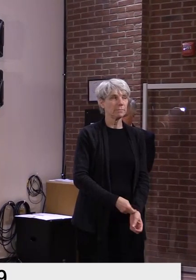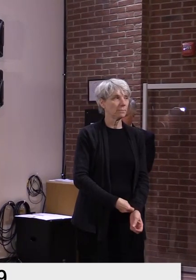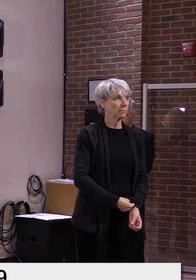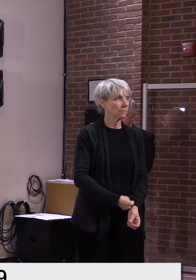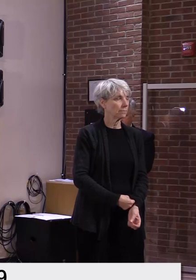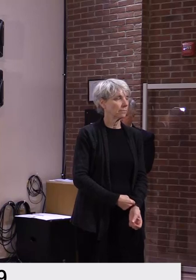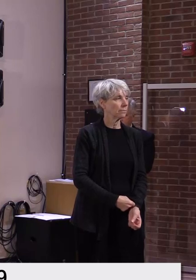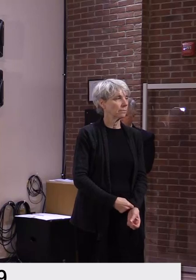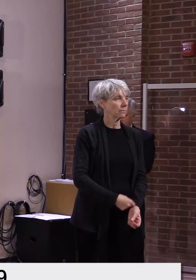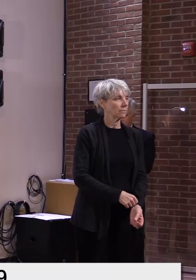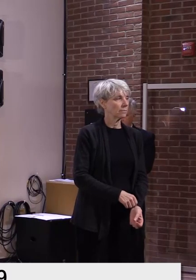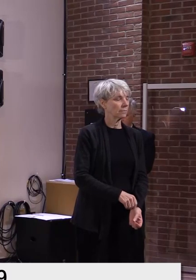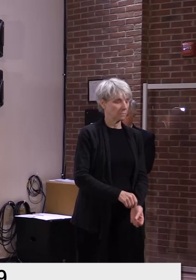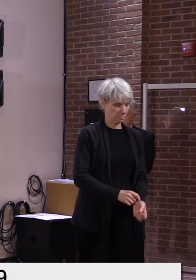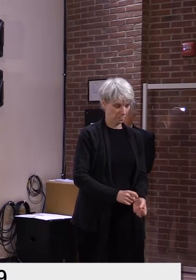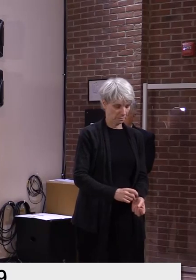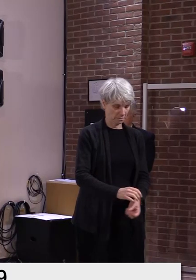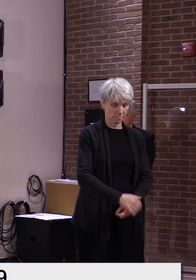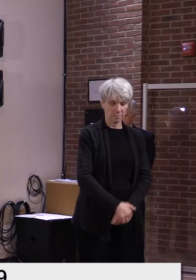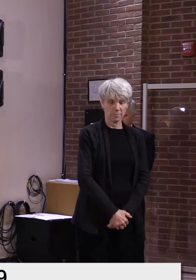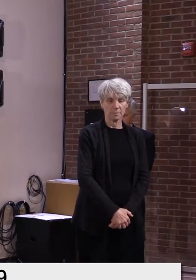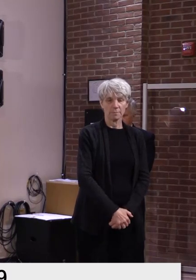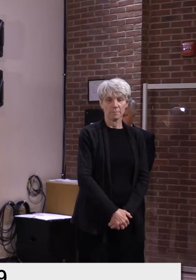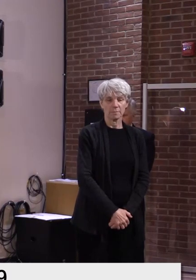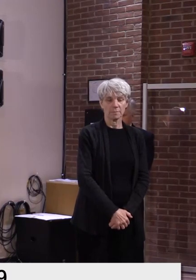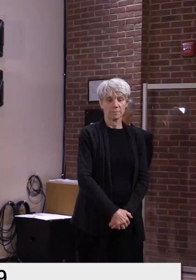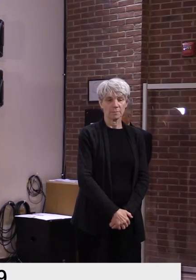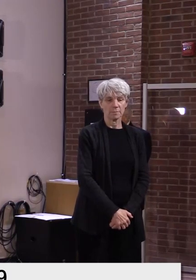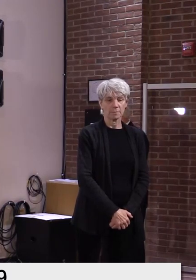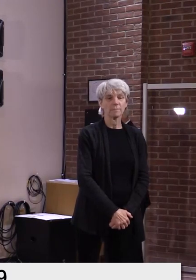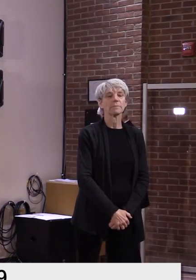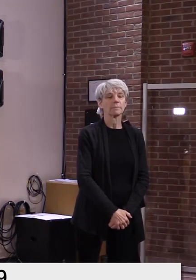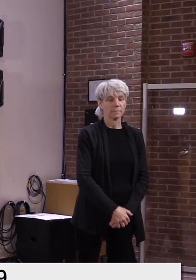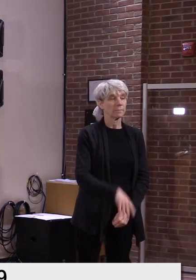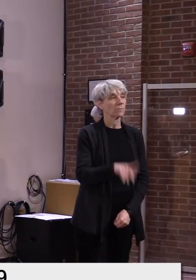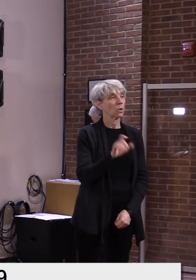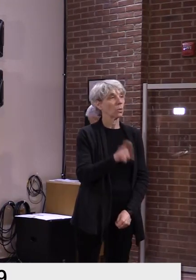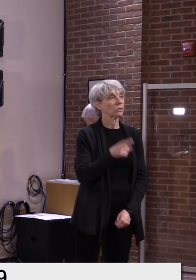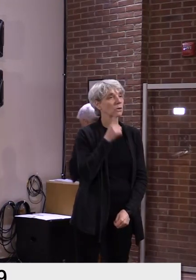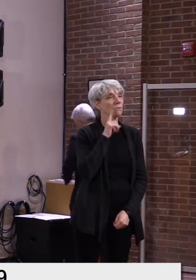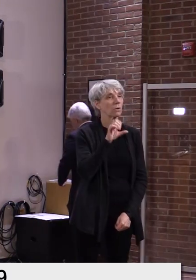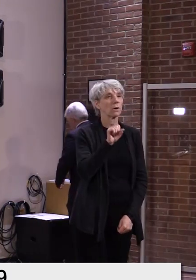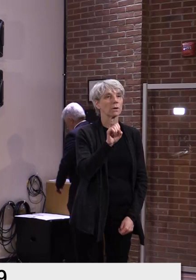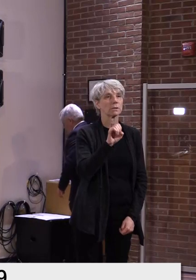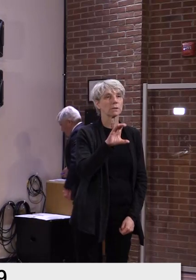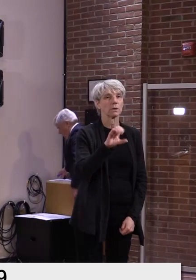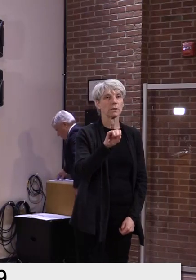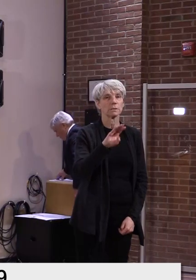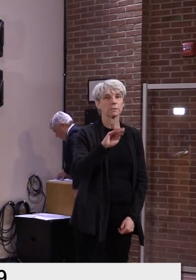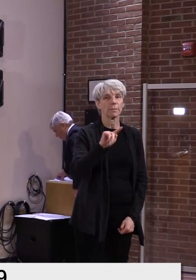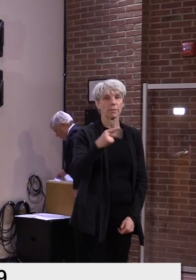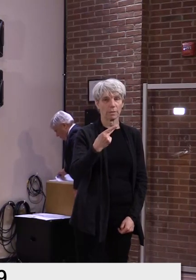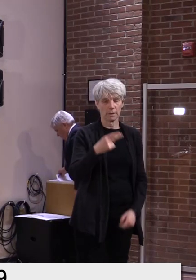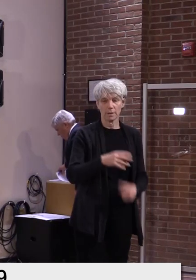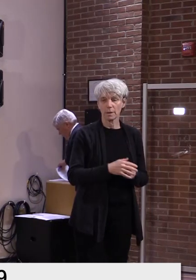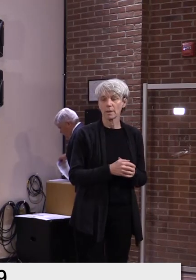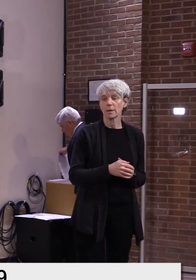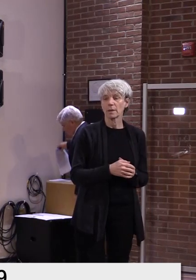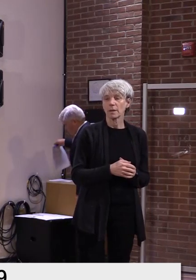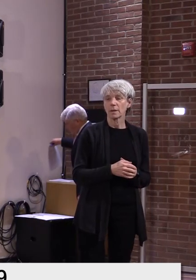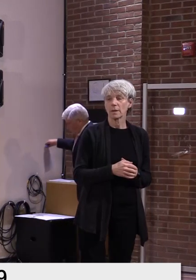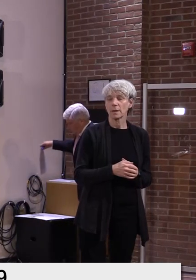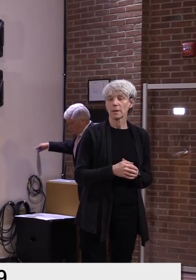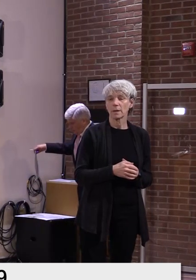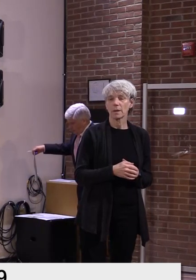thanks. This is a question for Secretary Smith. I'm wondering if you can give us an update on plans to replace